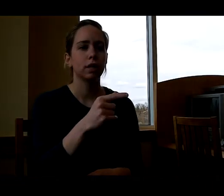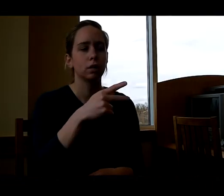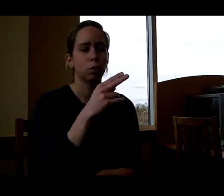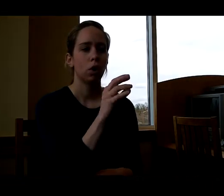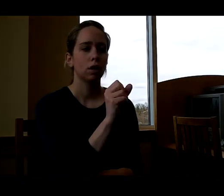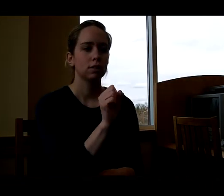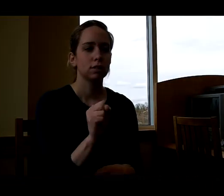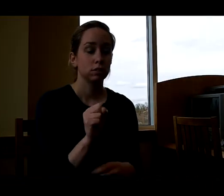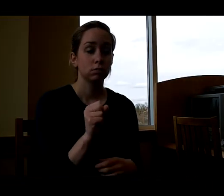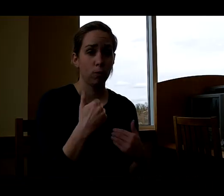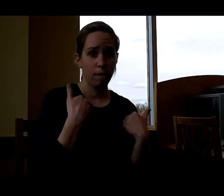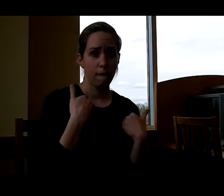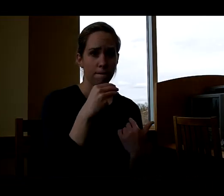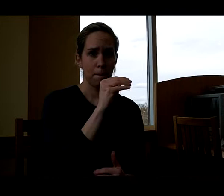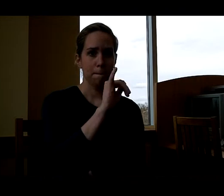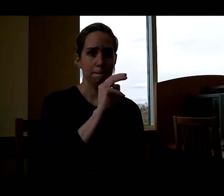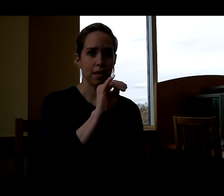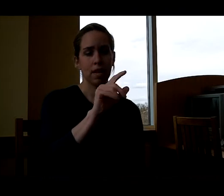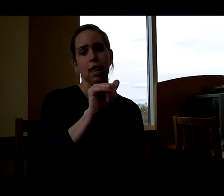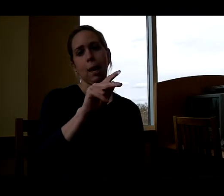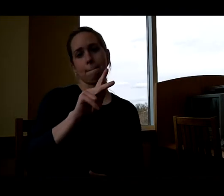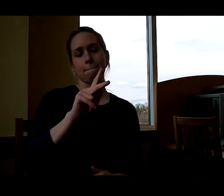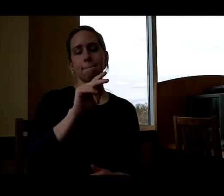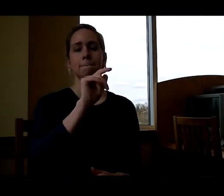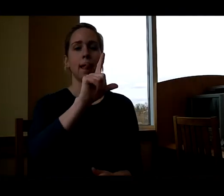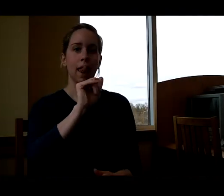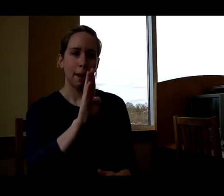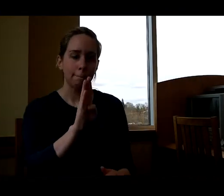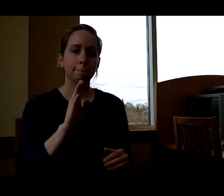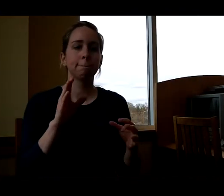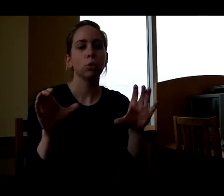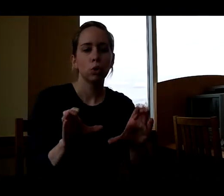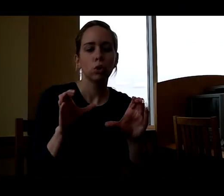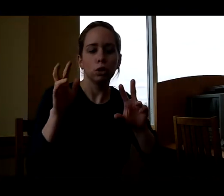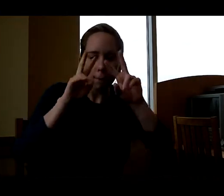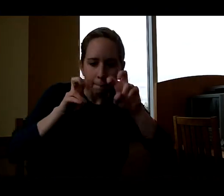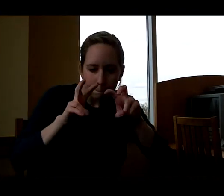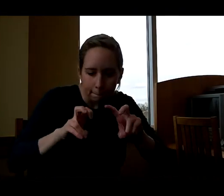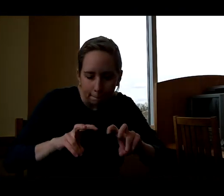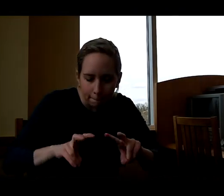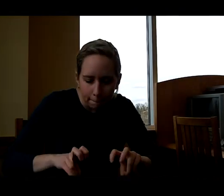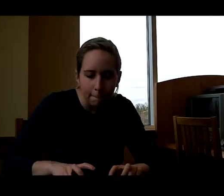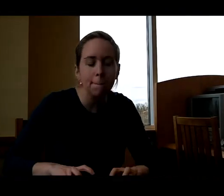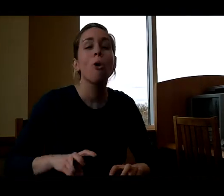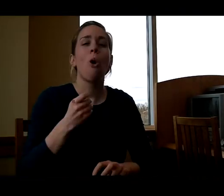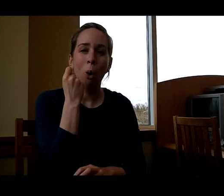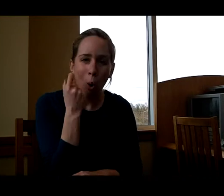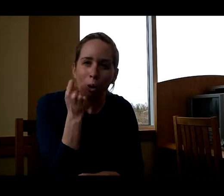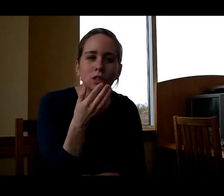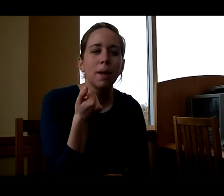here that's going to look at that in a little bit more detail and give you a better chance to understand that it's a cooling process.